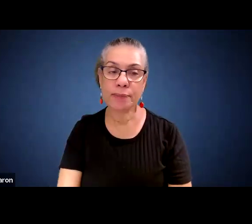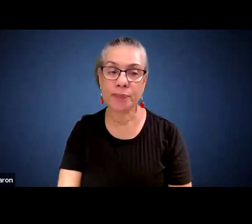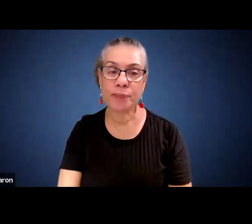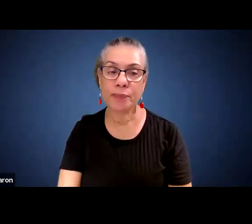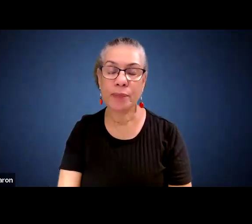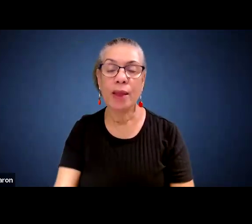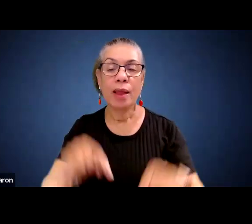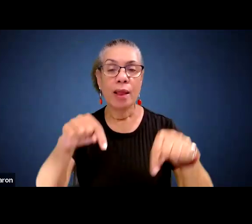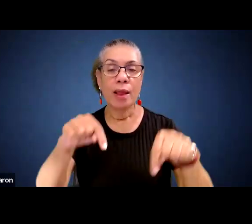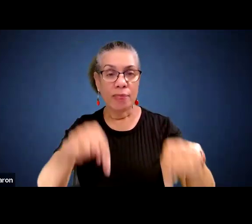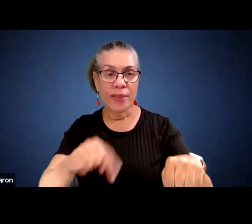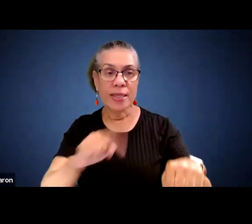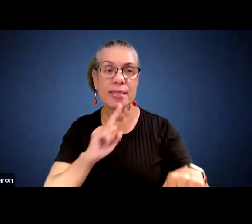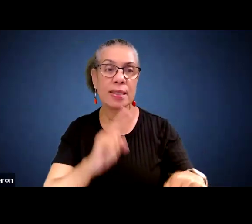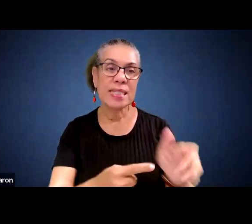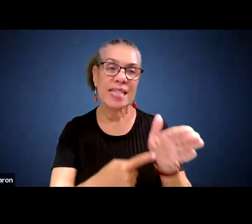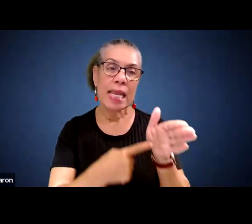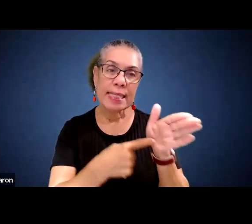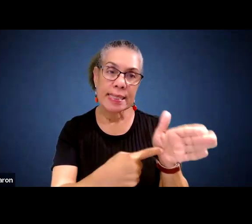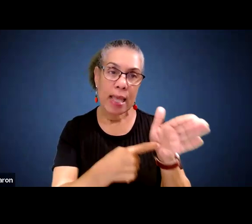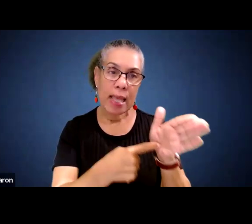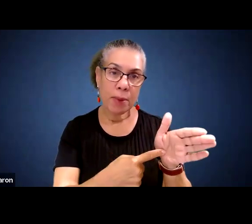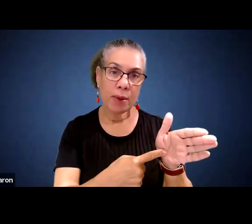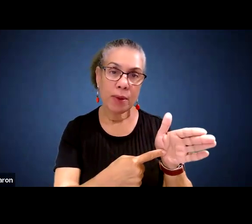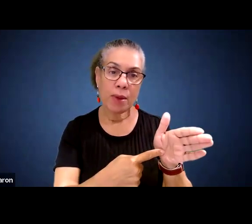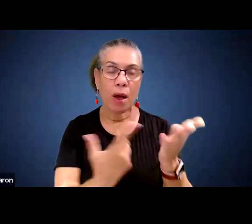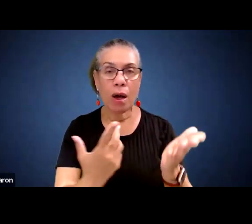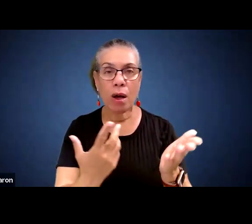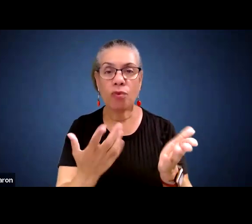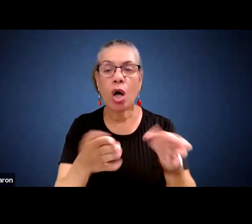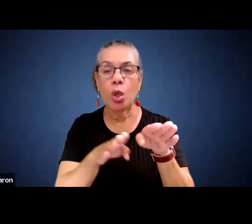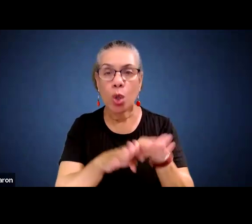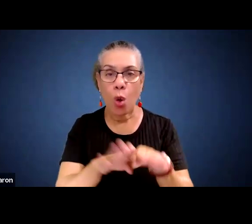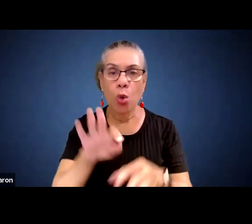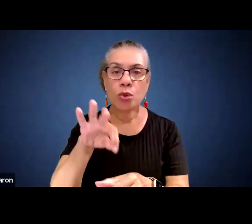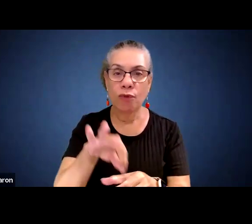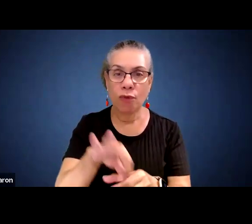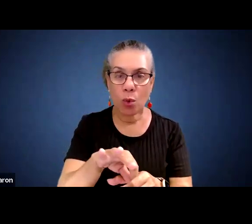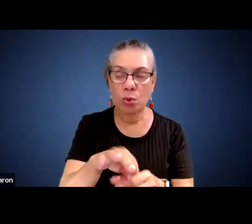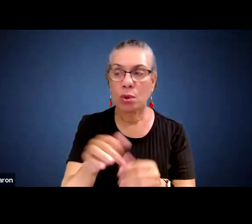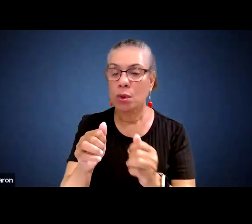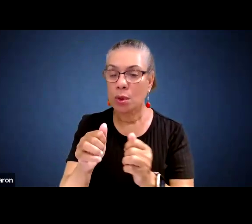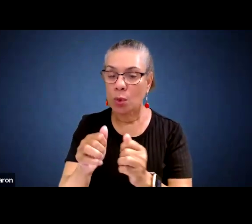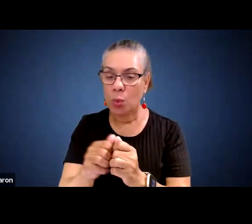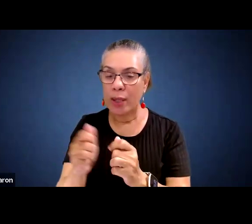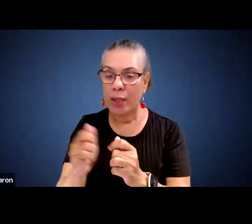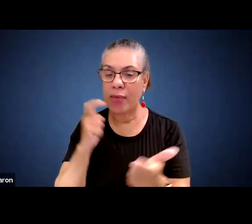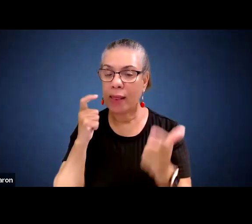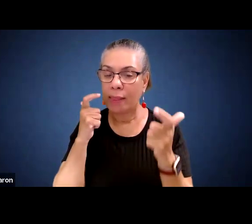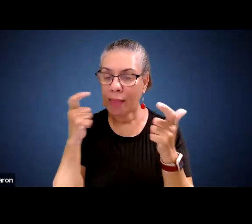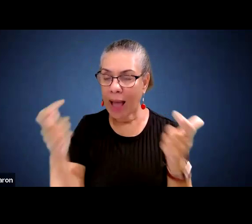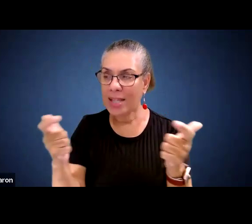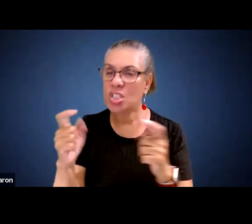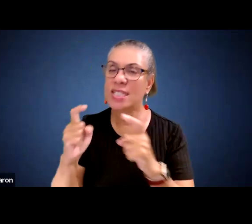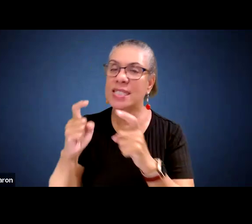an example of, a proposed vote that actually comes with the largest gift to the